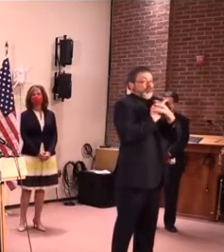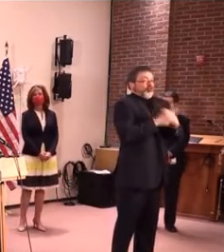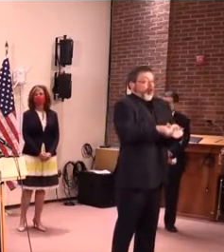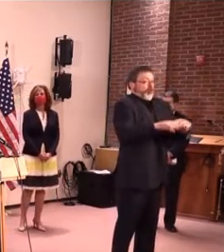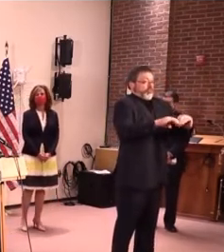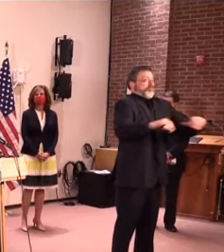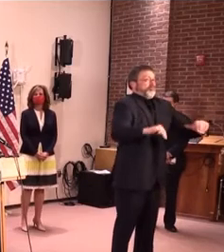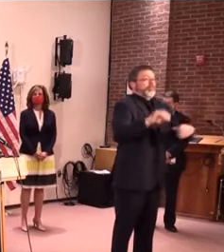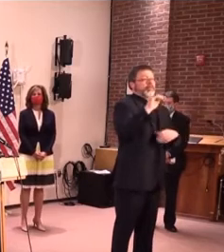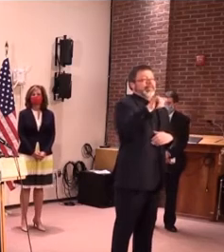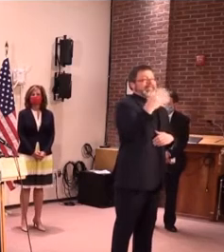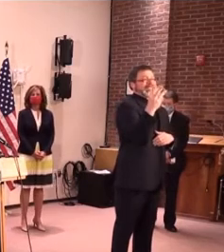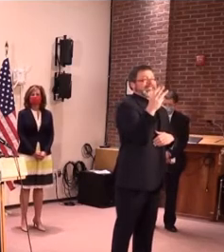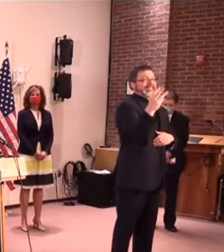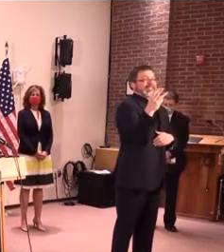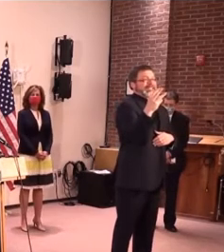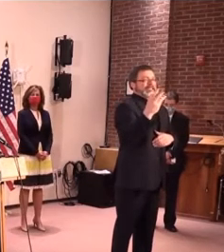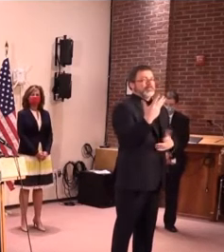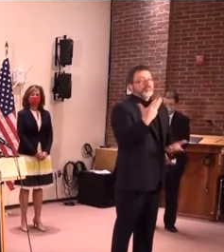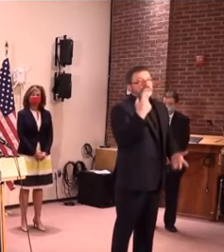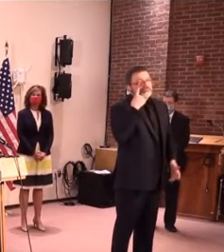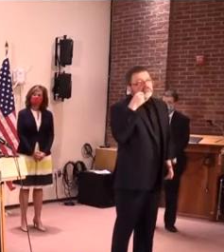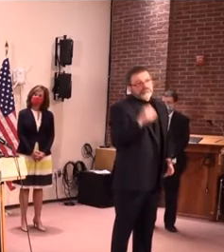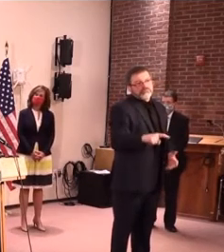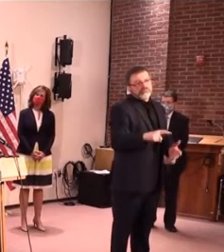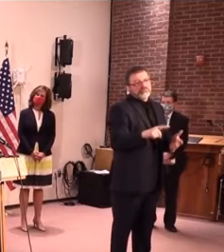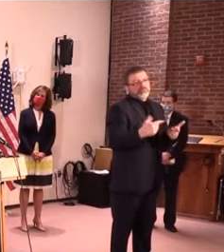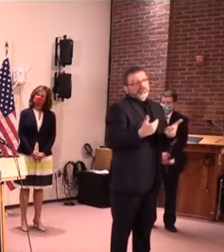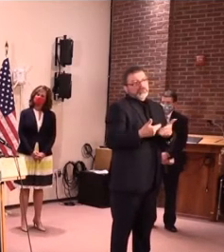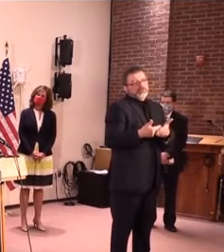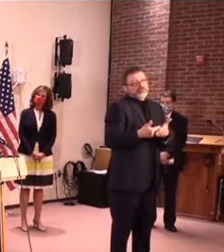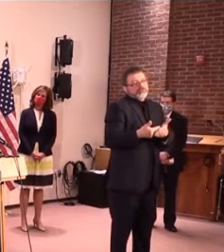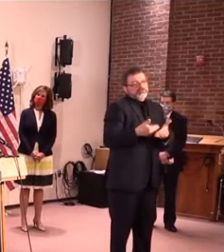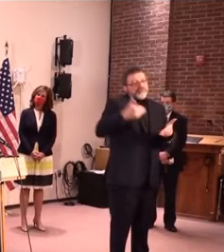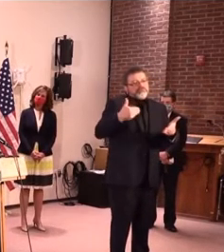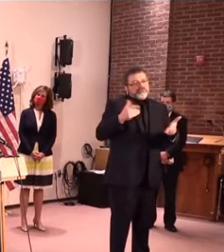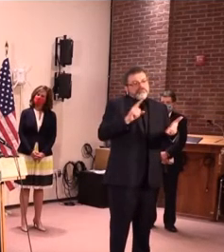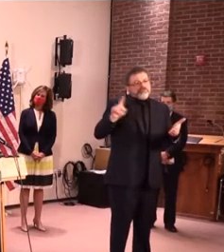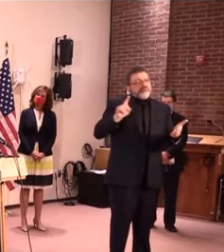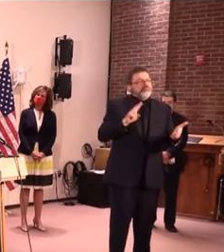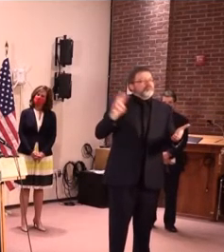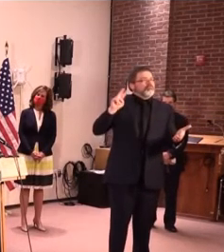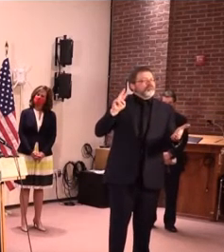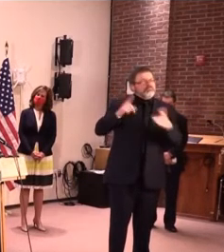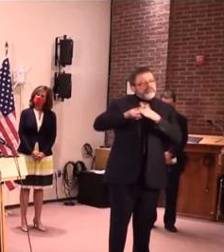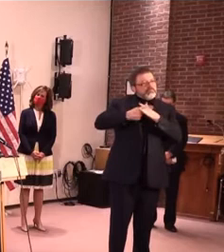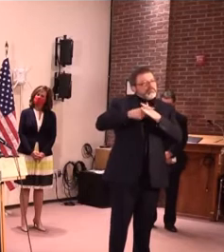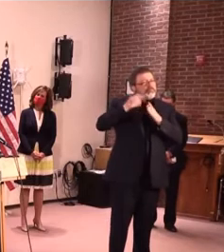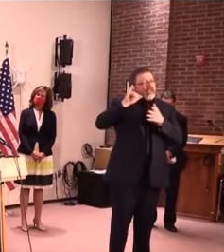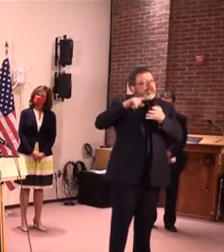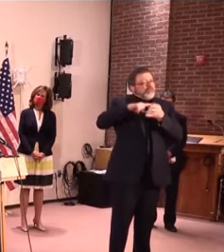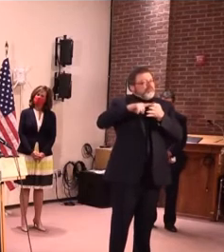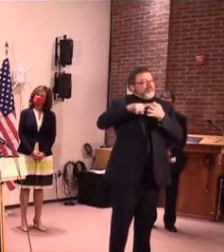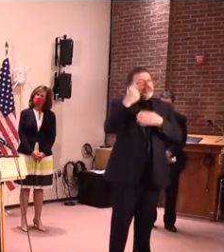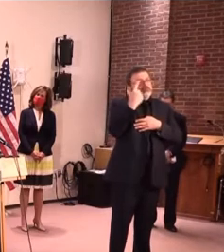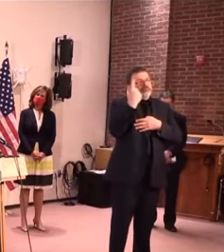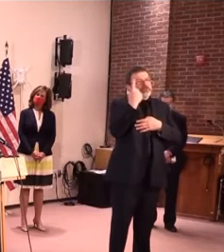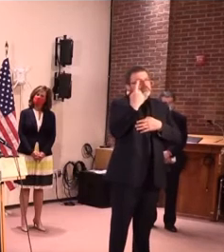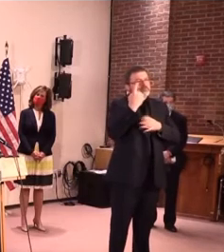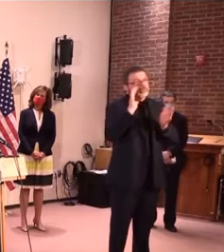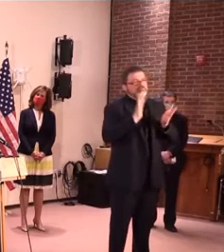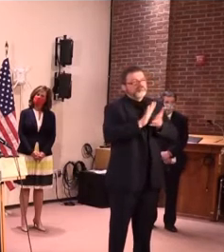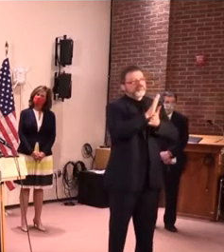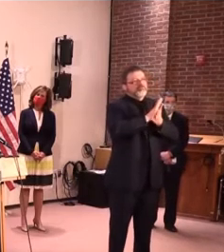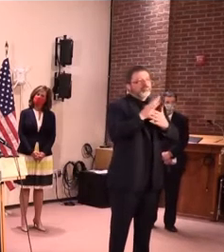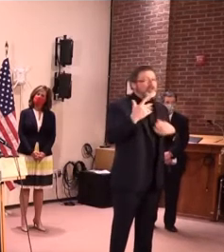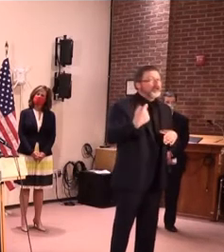a week or two before that time, if not longer, but didn't think that they were accounting for a very large amount of the data. And